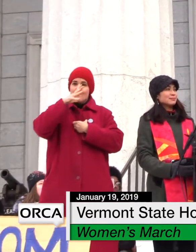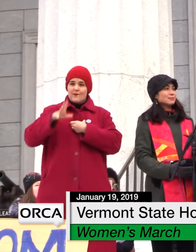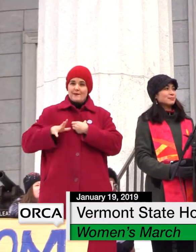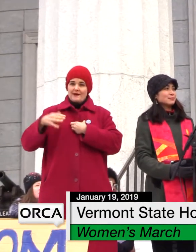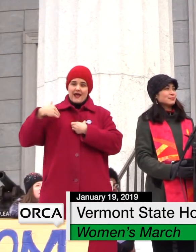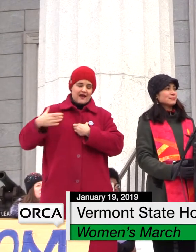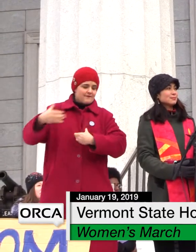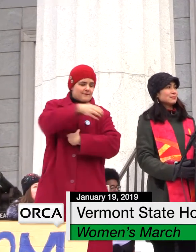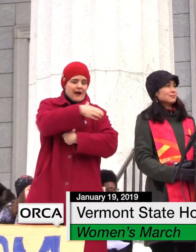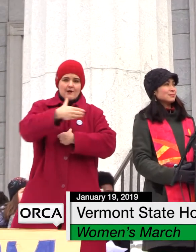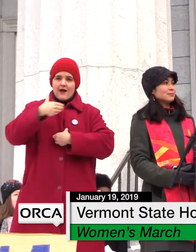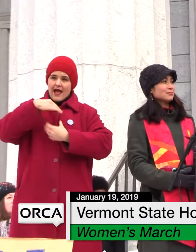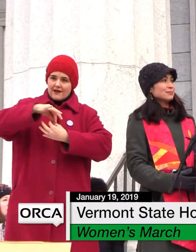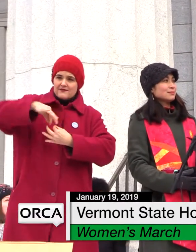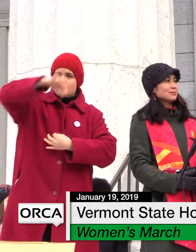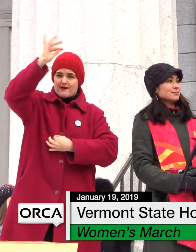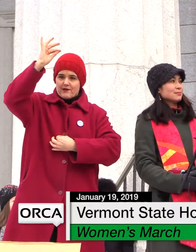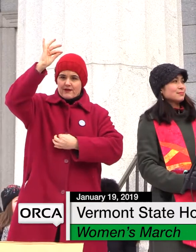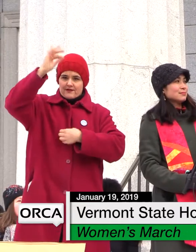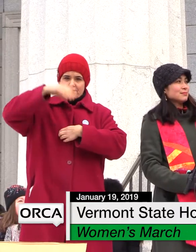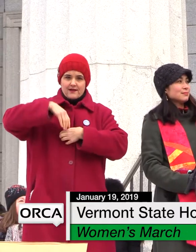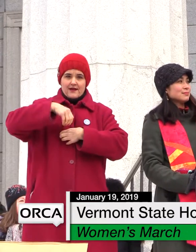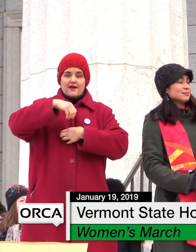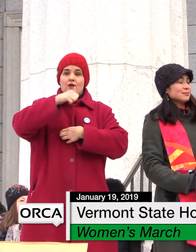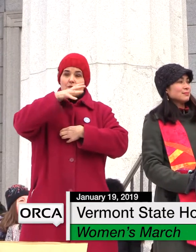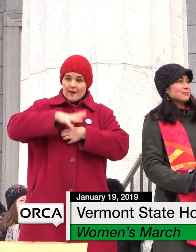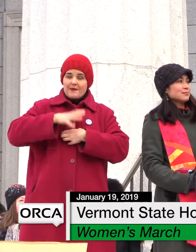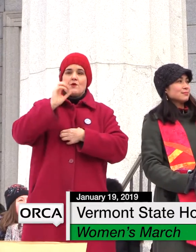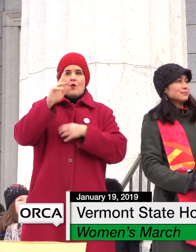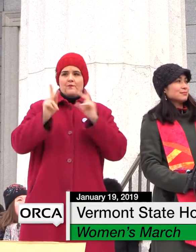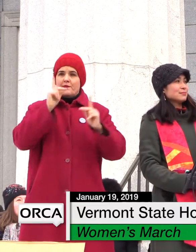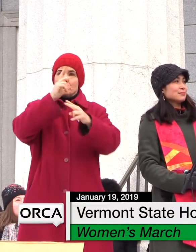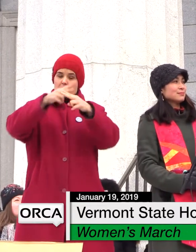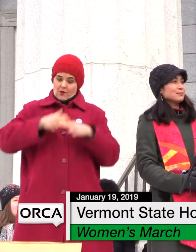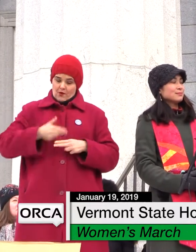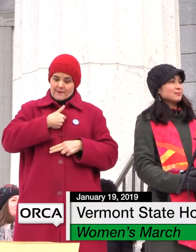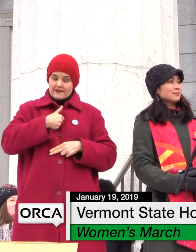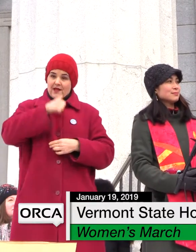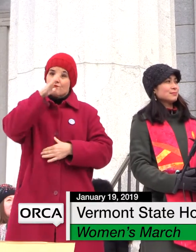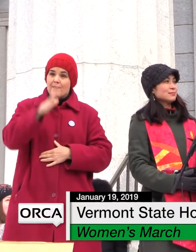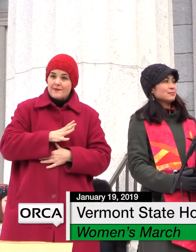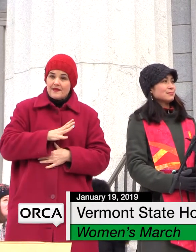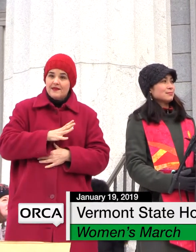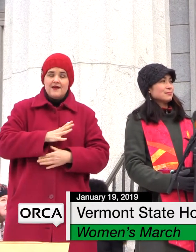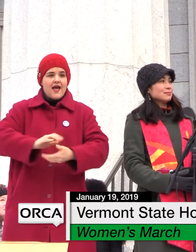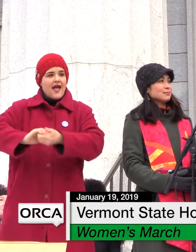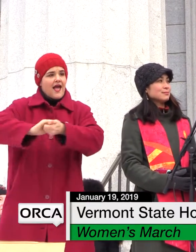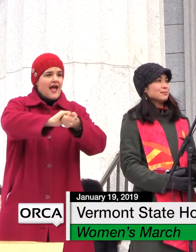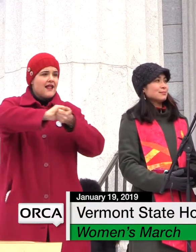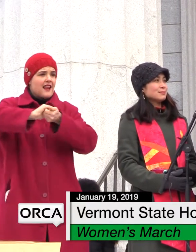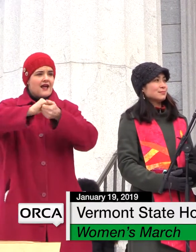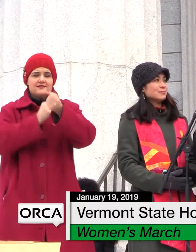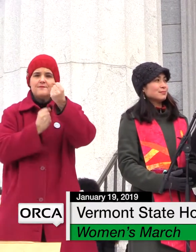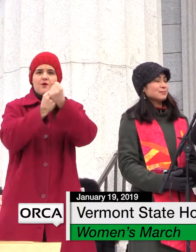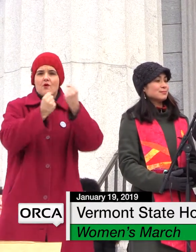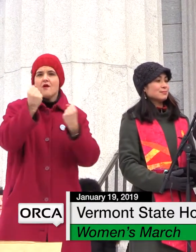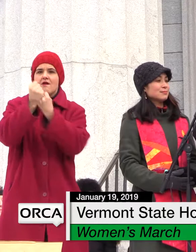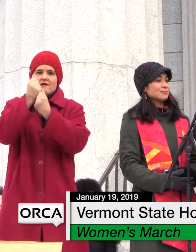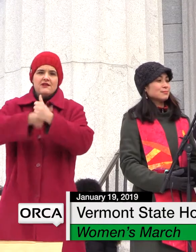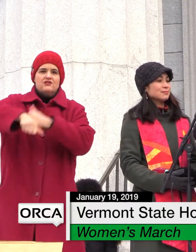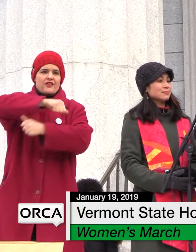as female-identified people, and as allies and companions in solidarity with one another.